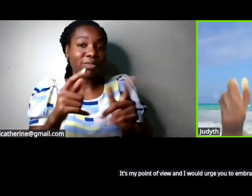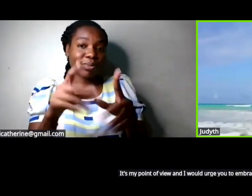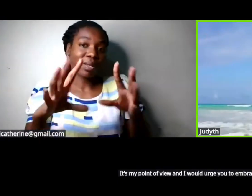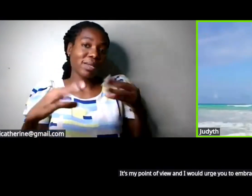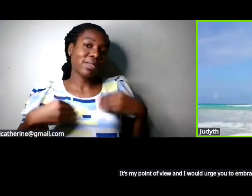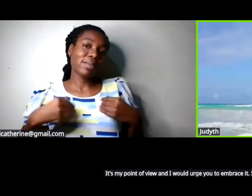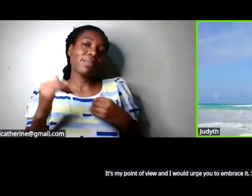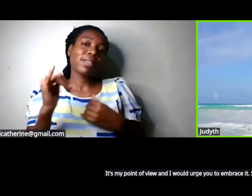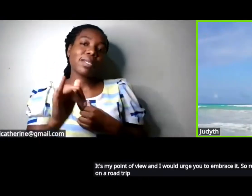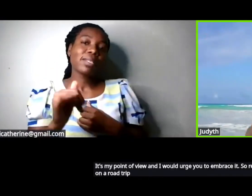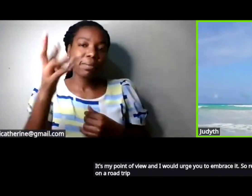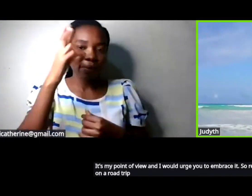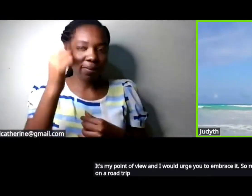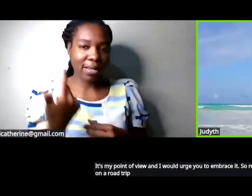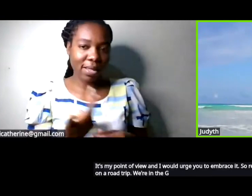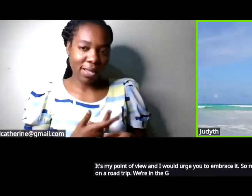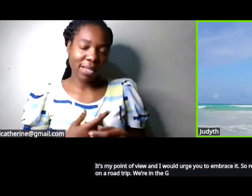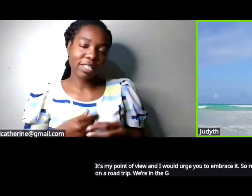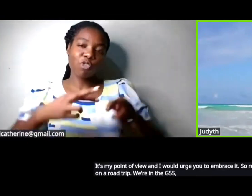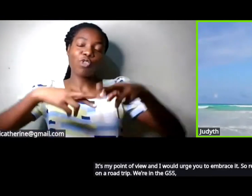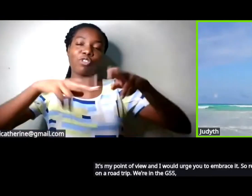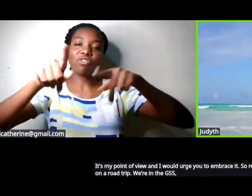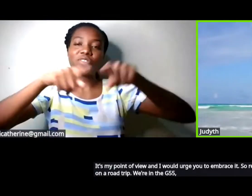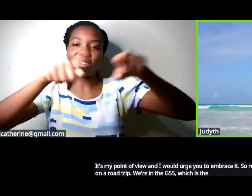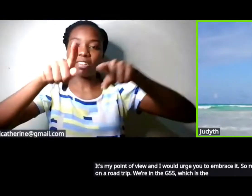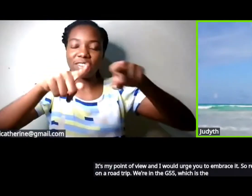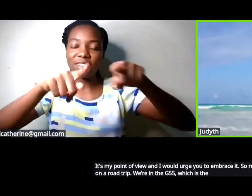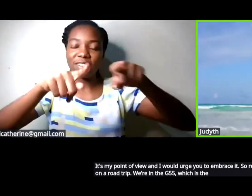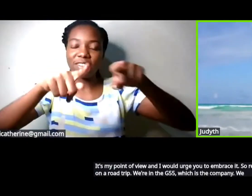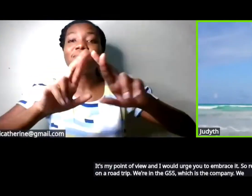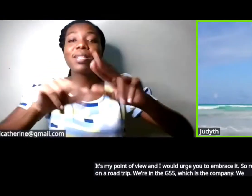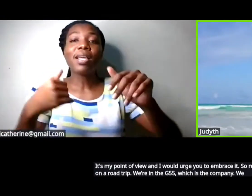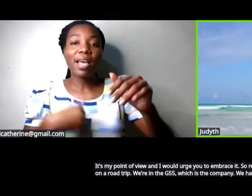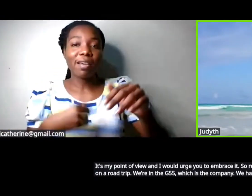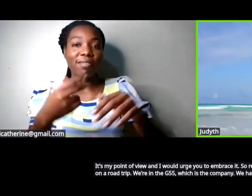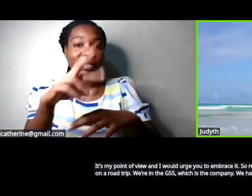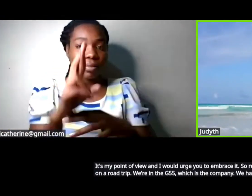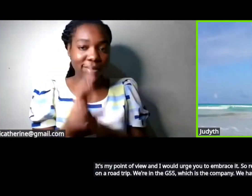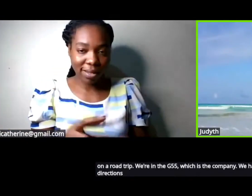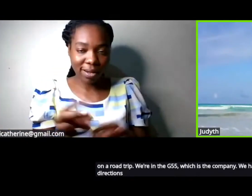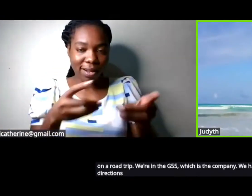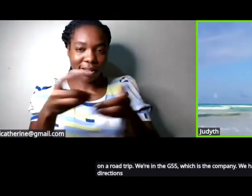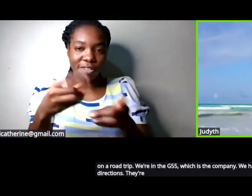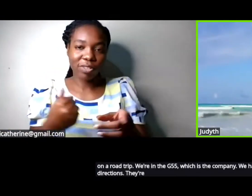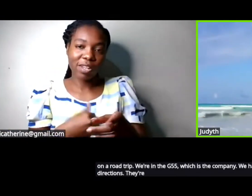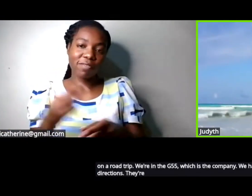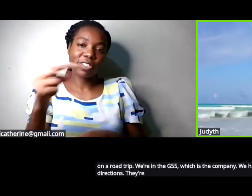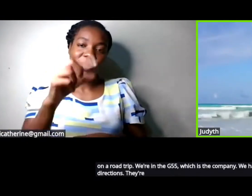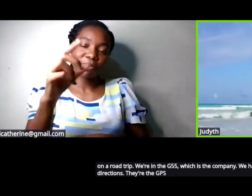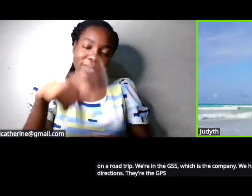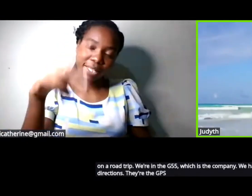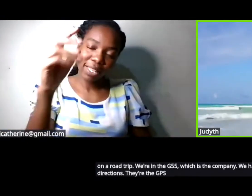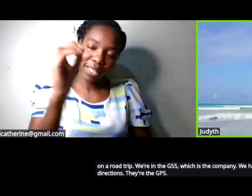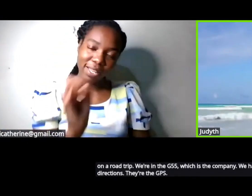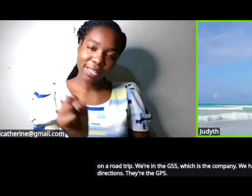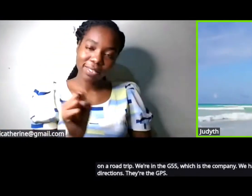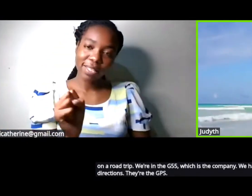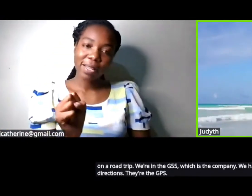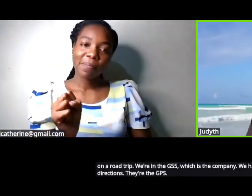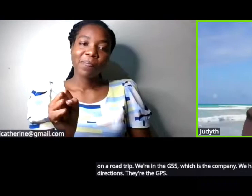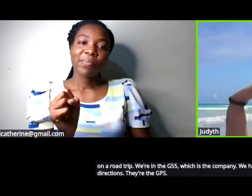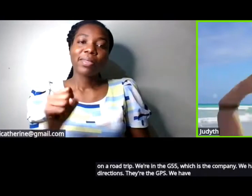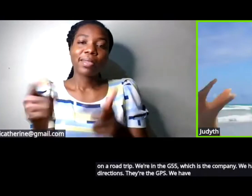road trip. We're in the G55, which is the company. We have HR giving us directions. They're the GPS. We have